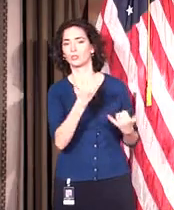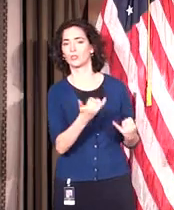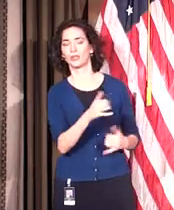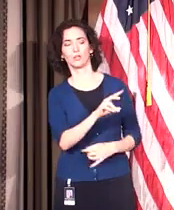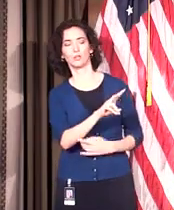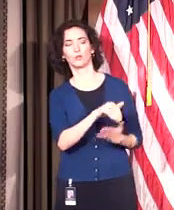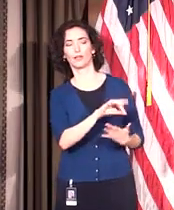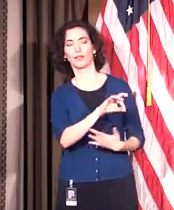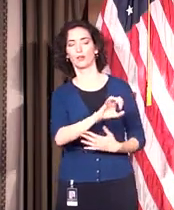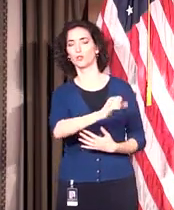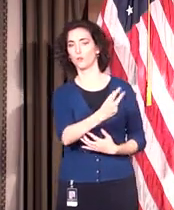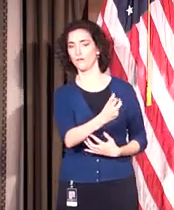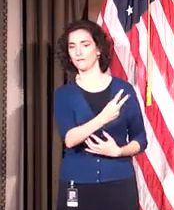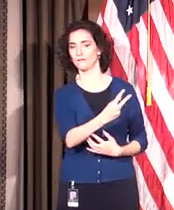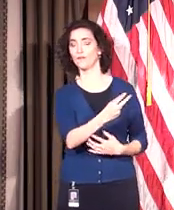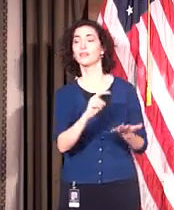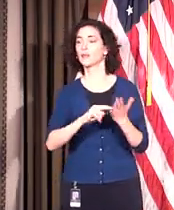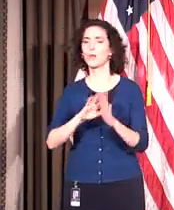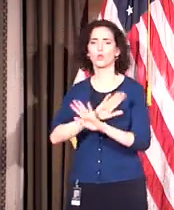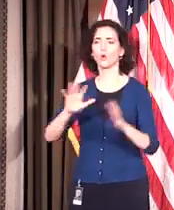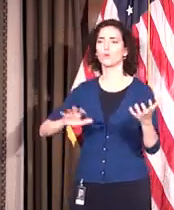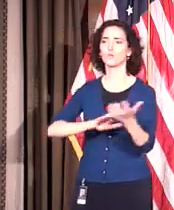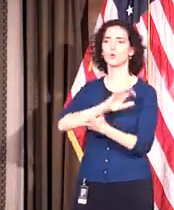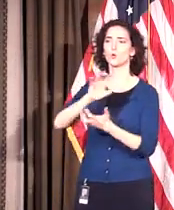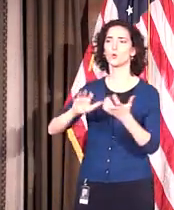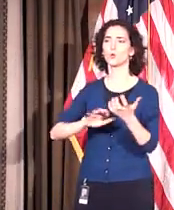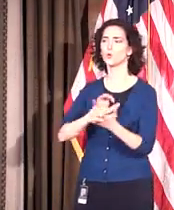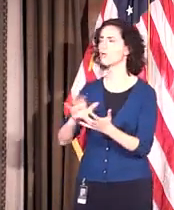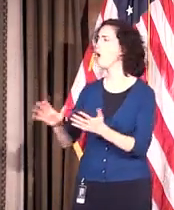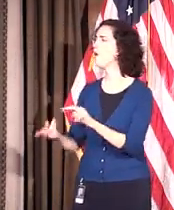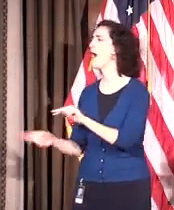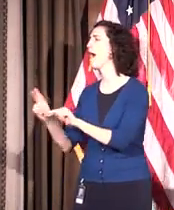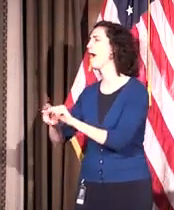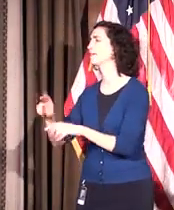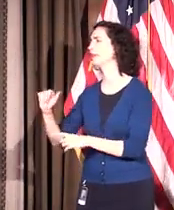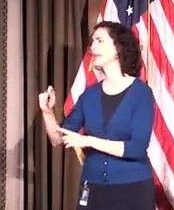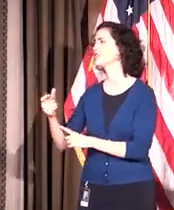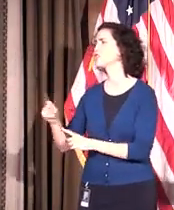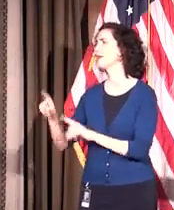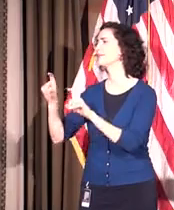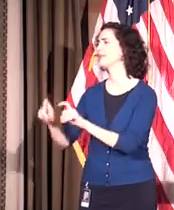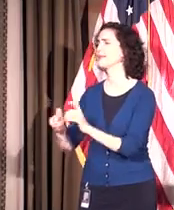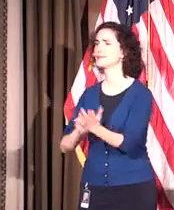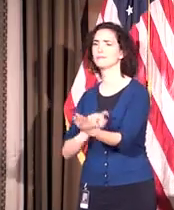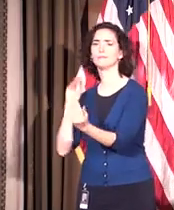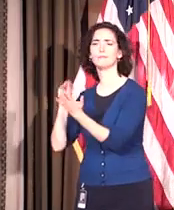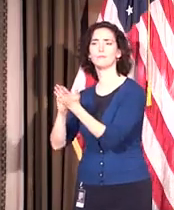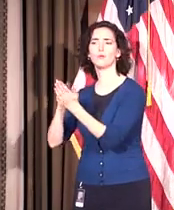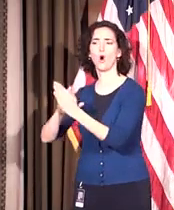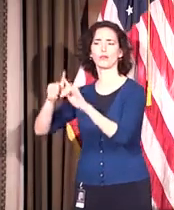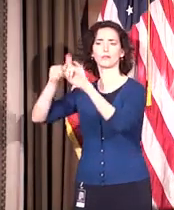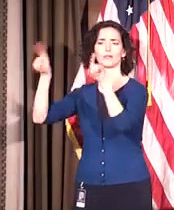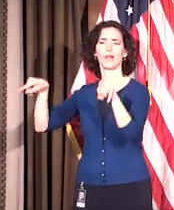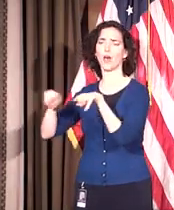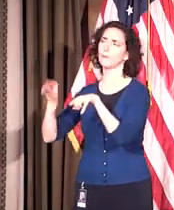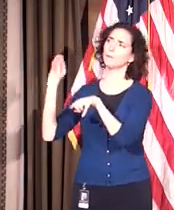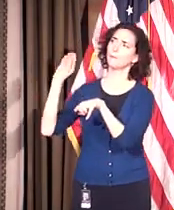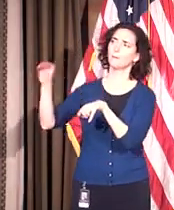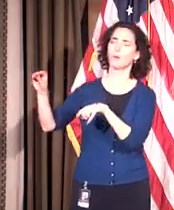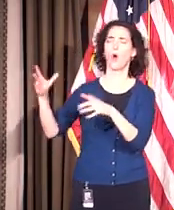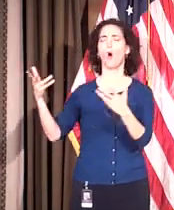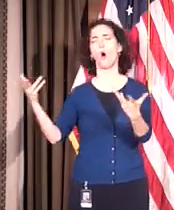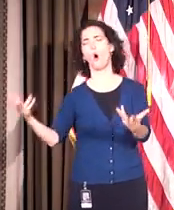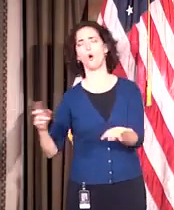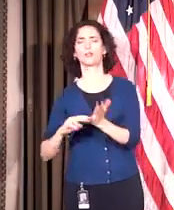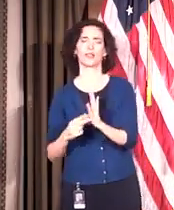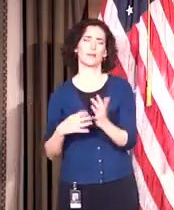want anybody to be confused out there that because we added antigen to the dashboard and to the numbers,